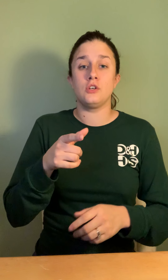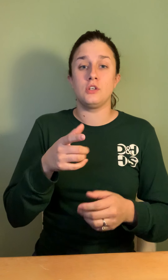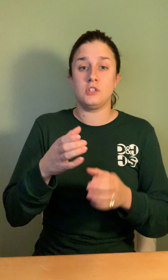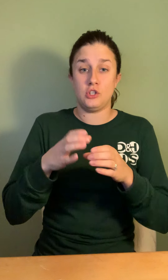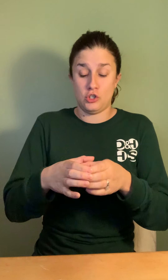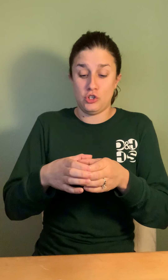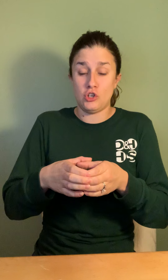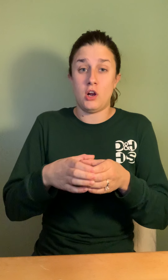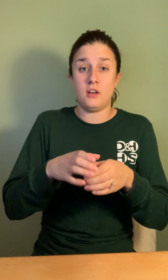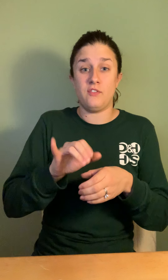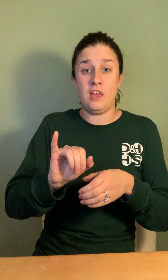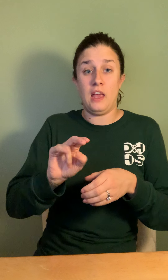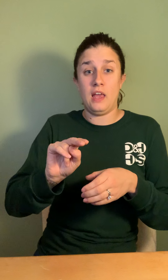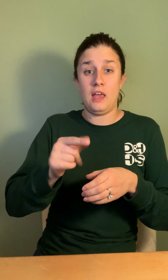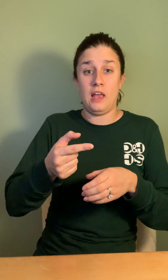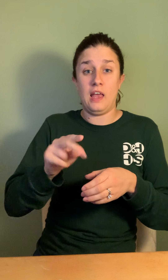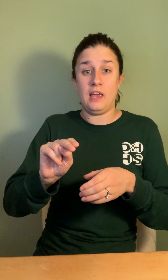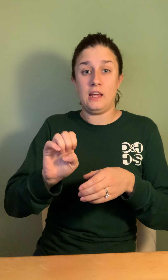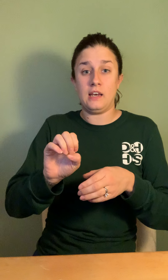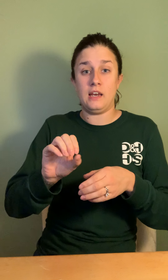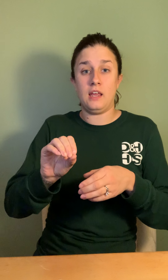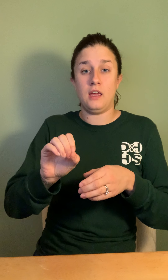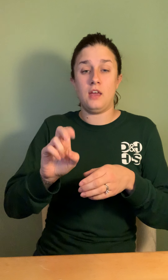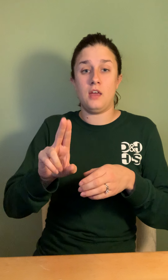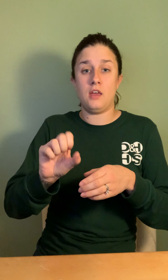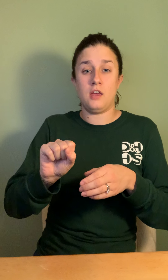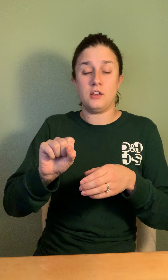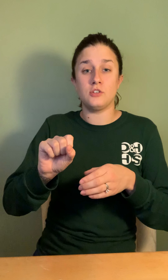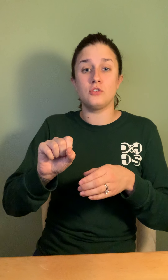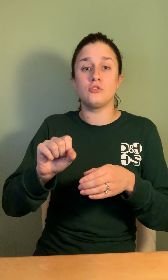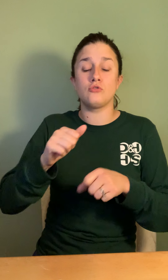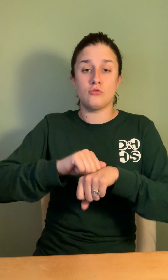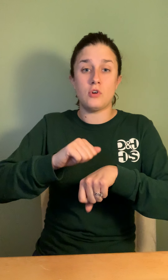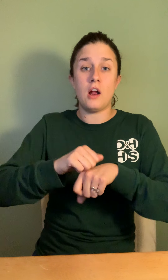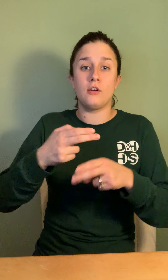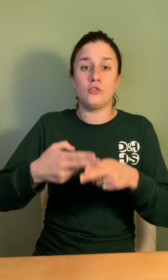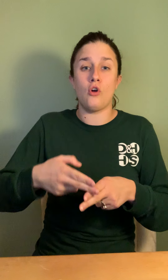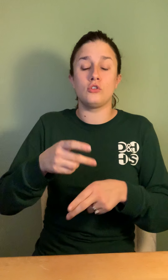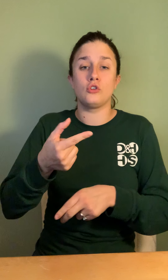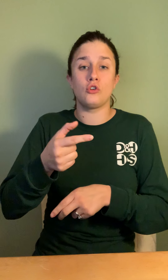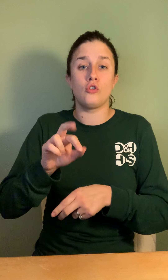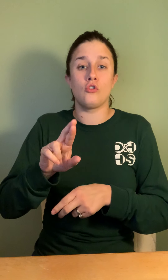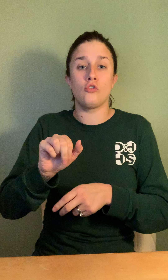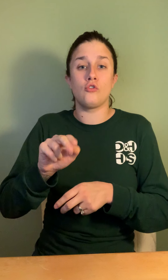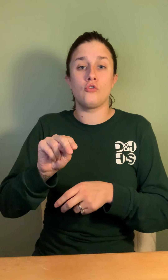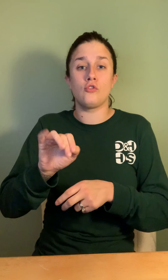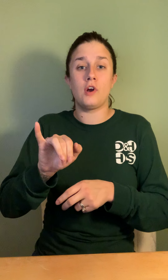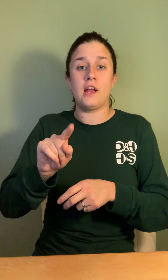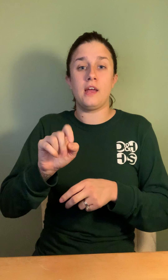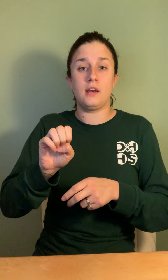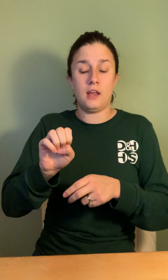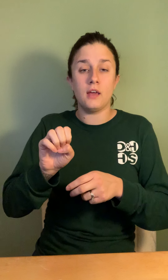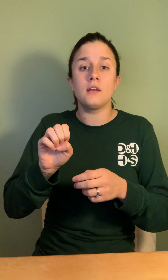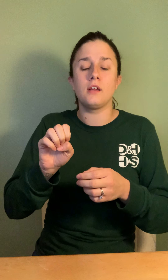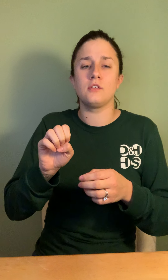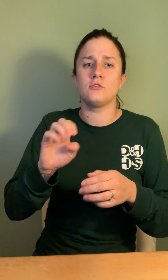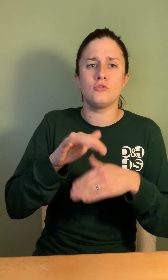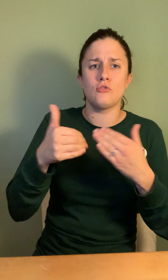known as granite. You can see it's made up of intergrown crystals of